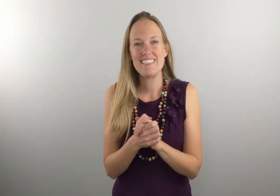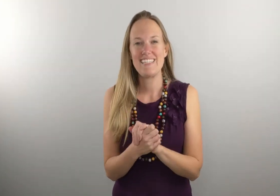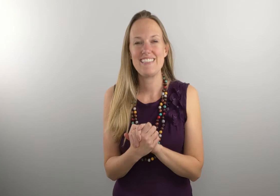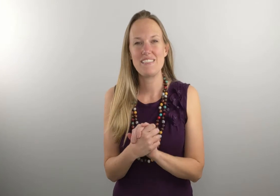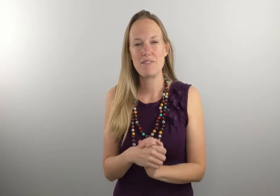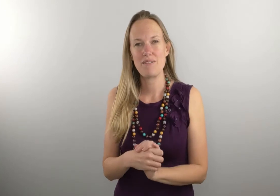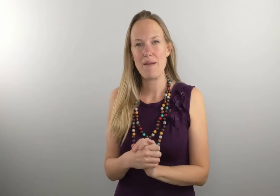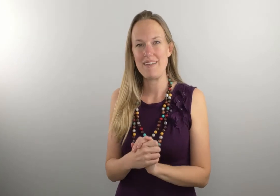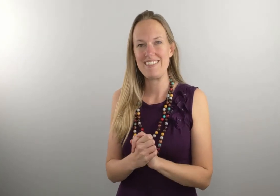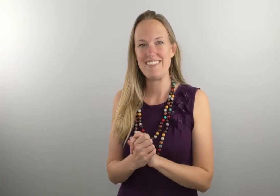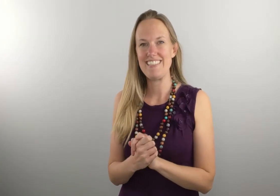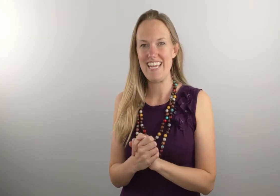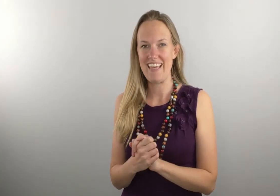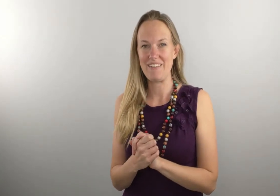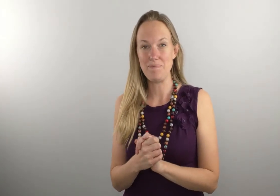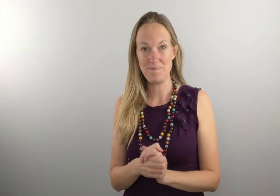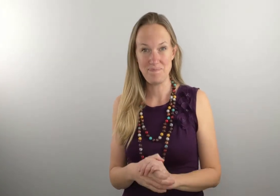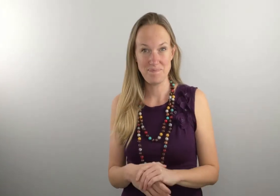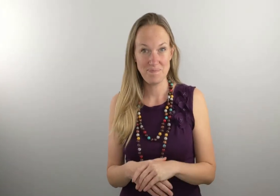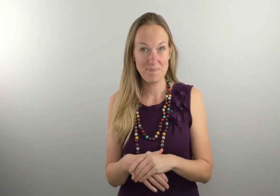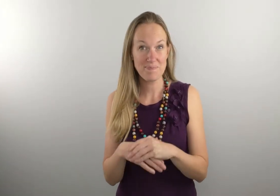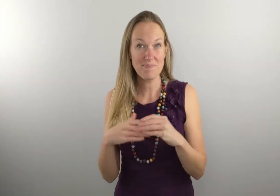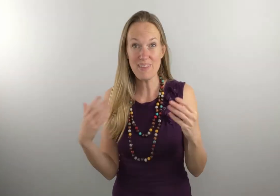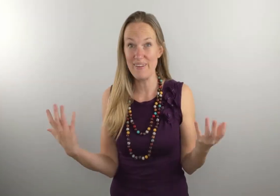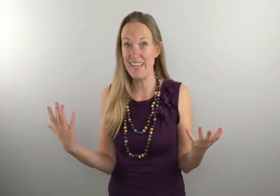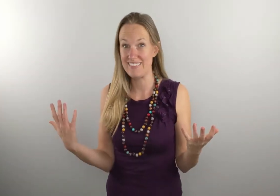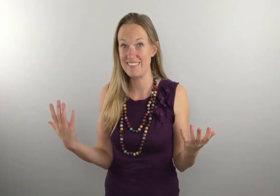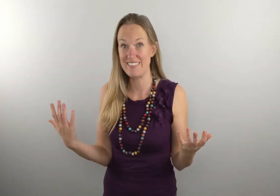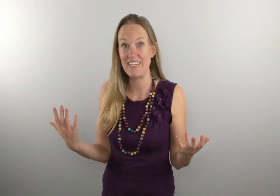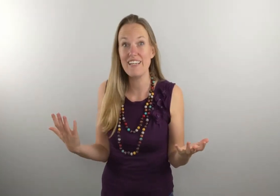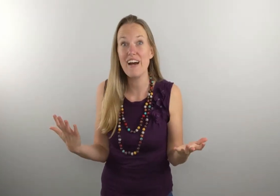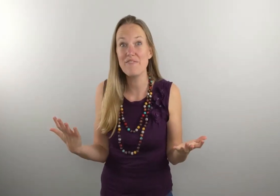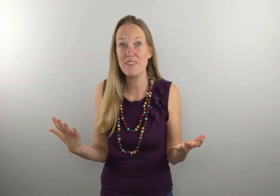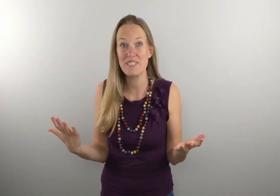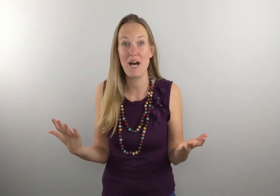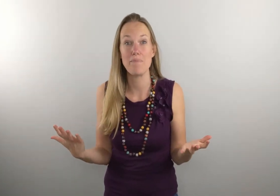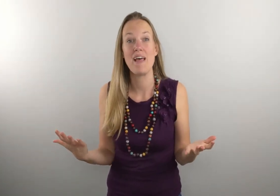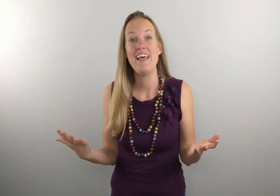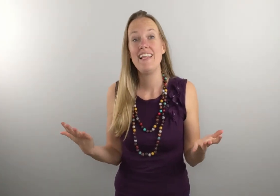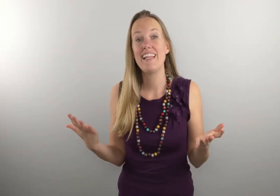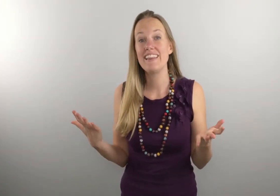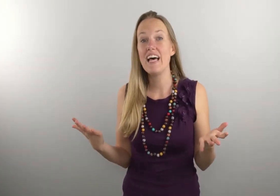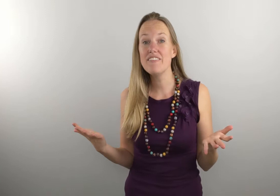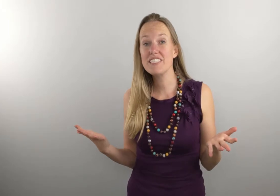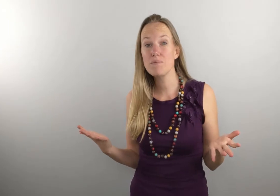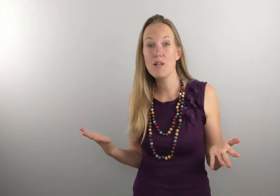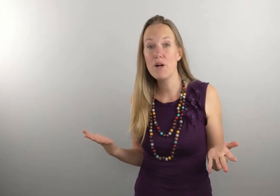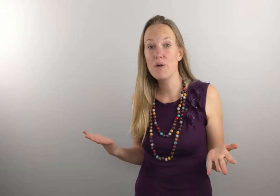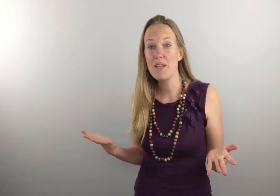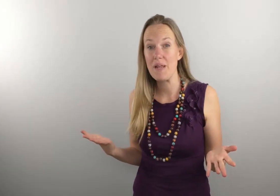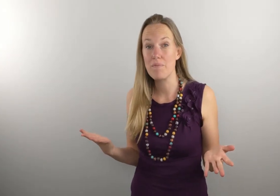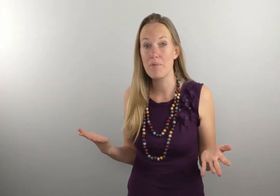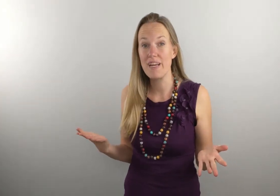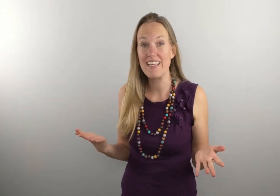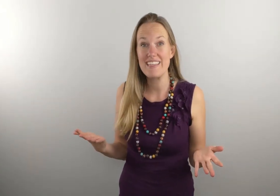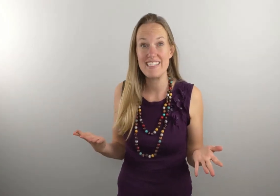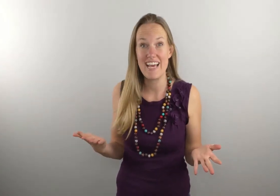consider subscribing to the channel. Okay, so starting off at the top, let love explode and bring the dead